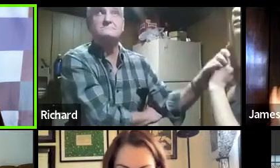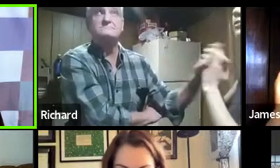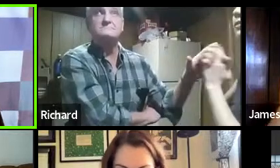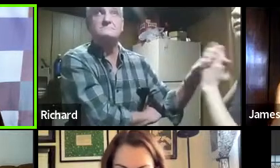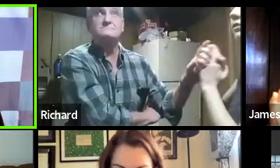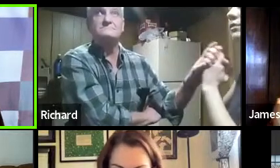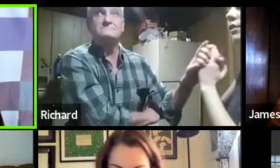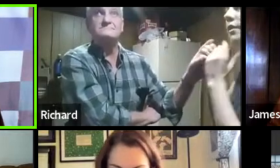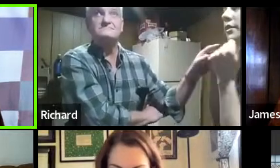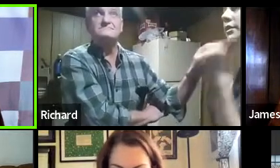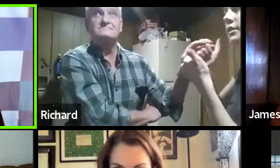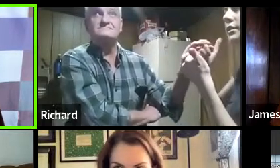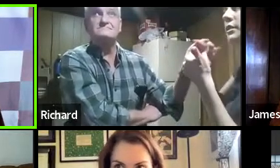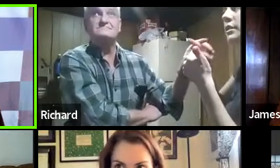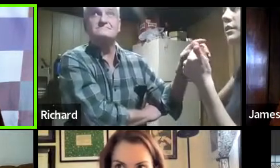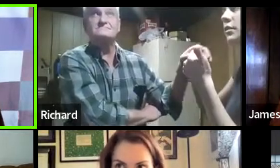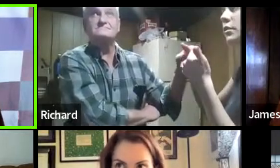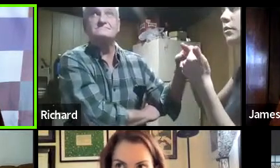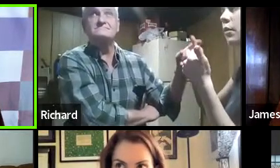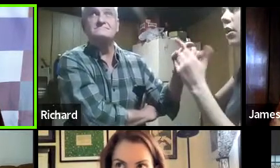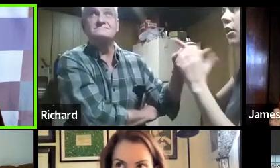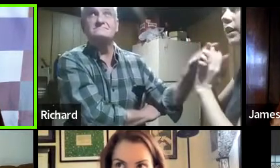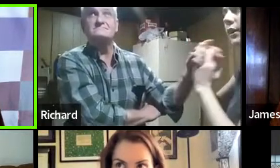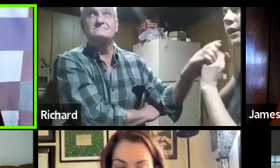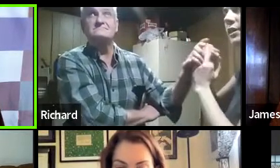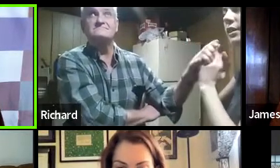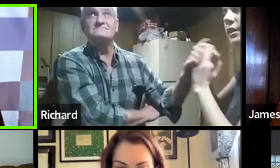Yes, congratulations, Paul. Great.